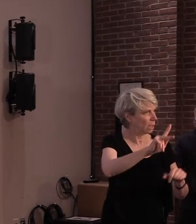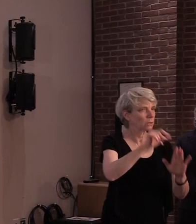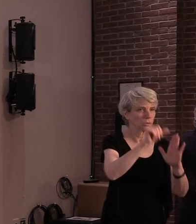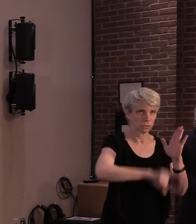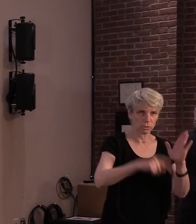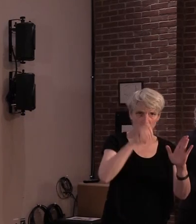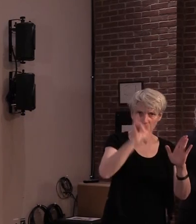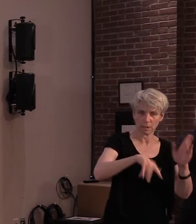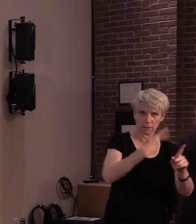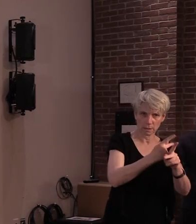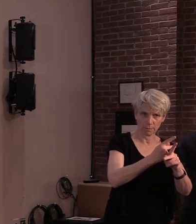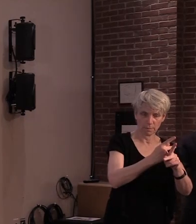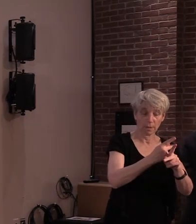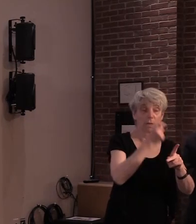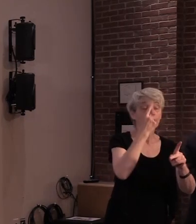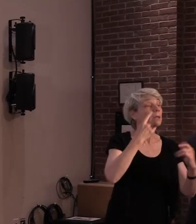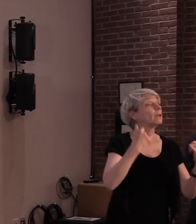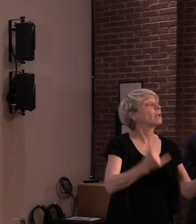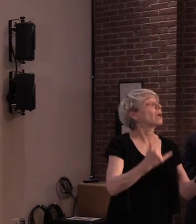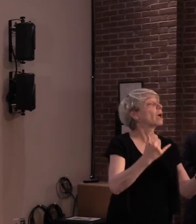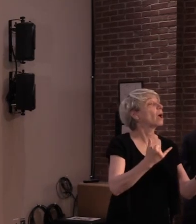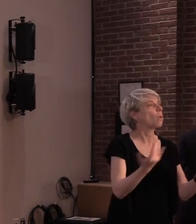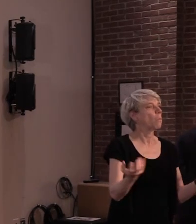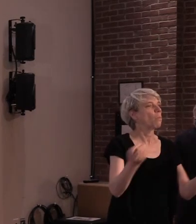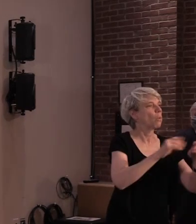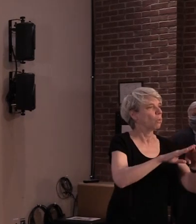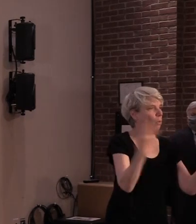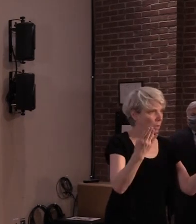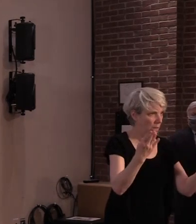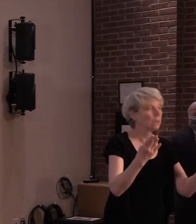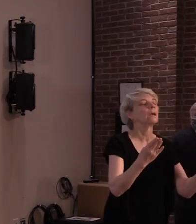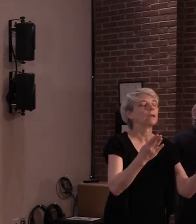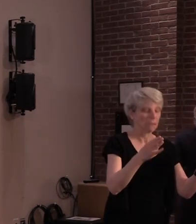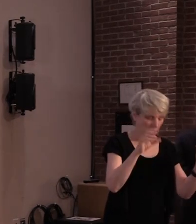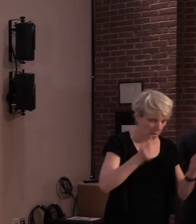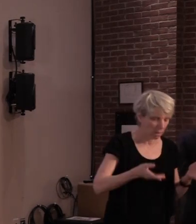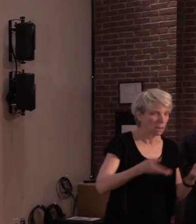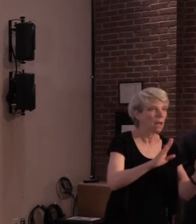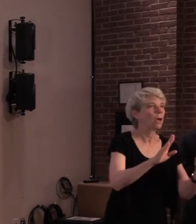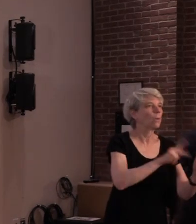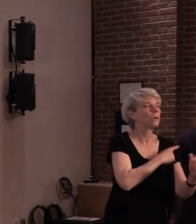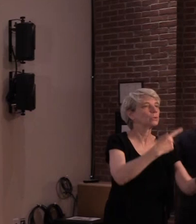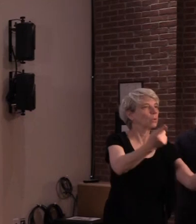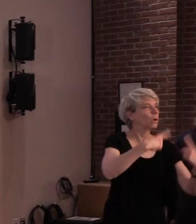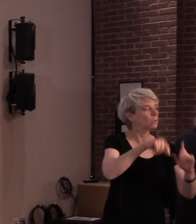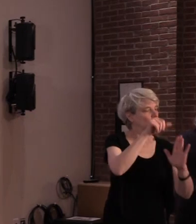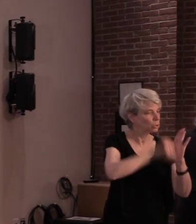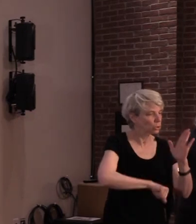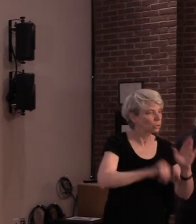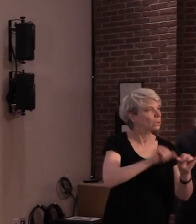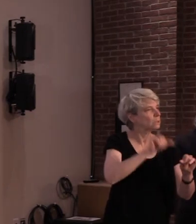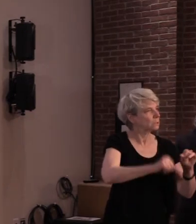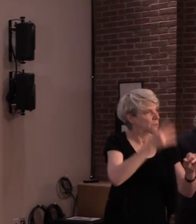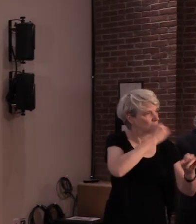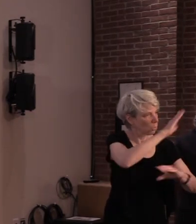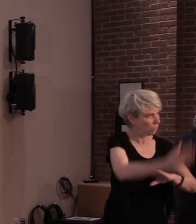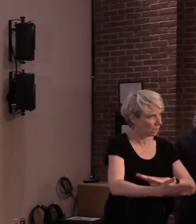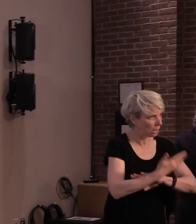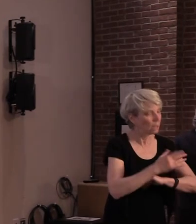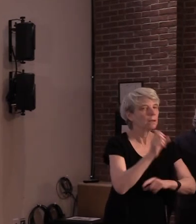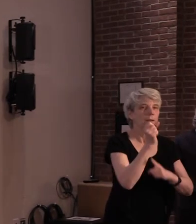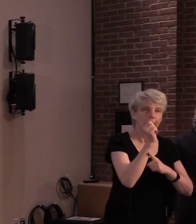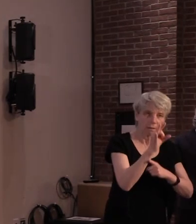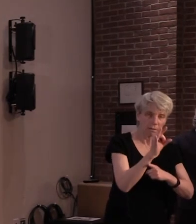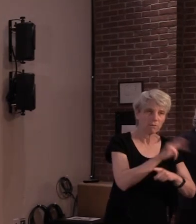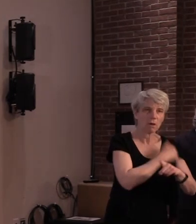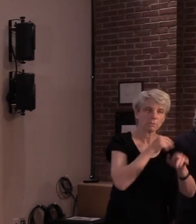Today, hospitals are now able to schedule and perform inpatient surgeries and procedures so long as they adhere to all